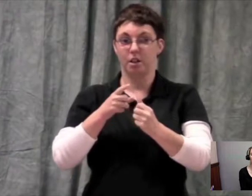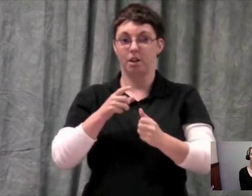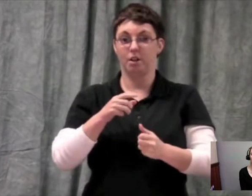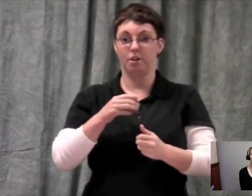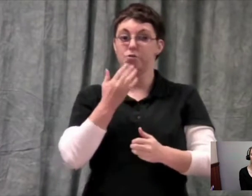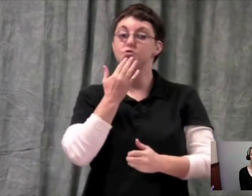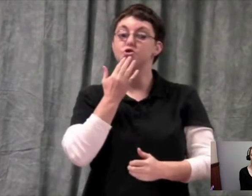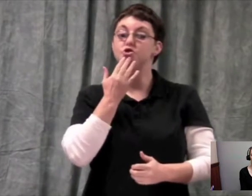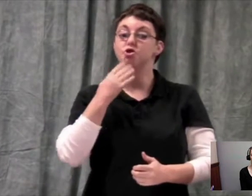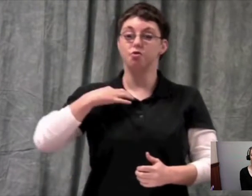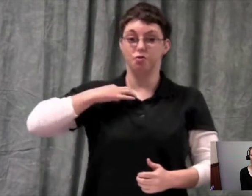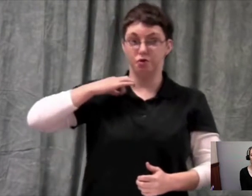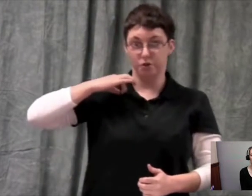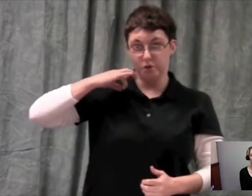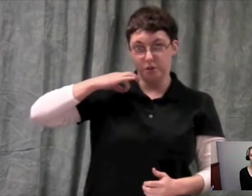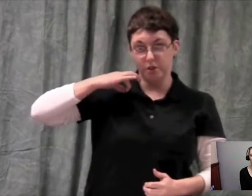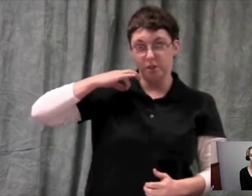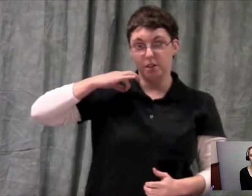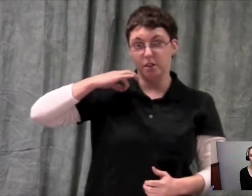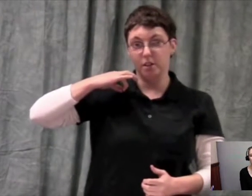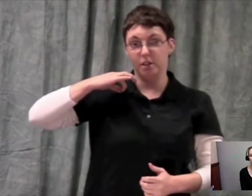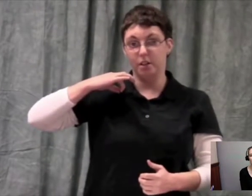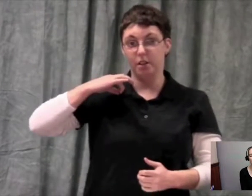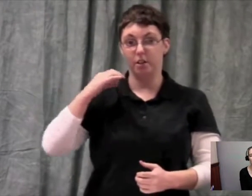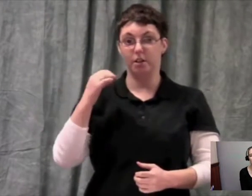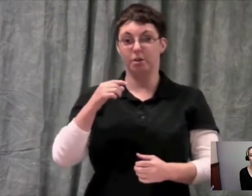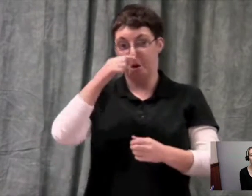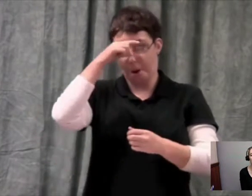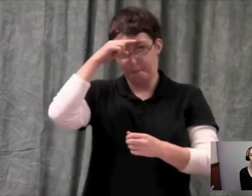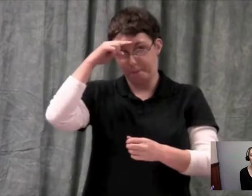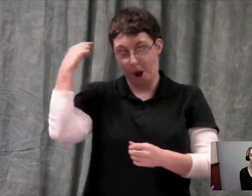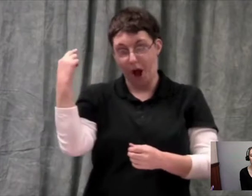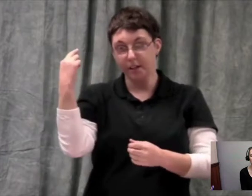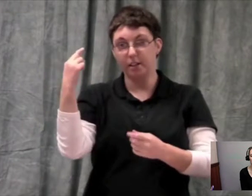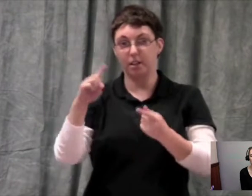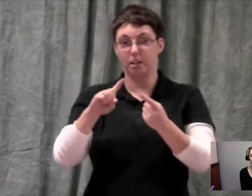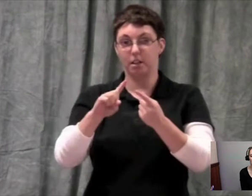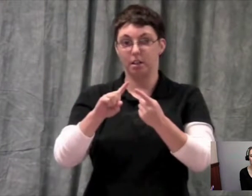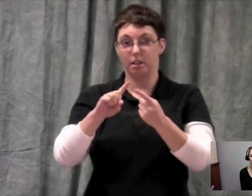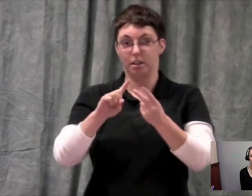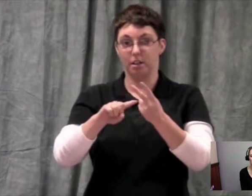The first tip I want to give you is if you are interpreting for the deaf-blind, there are a few colored shirts that I recommend that you